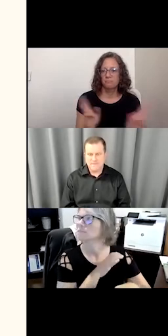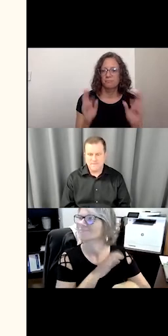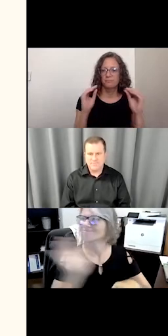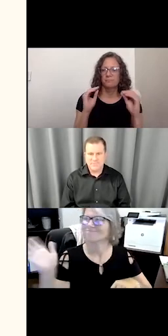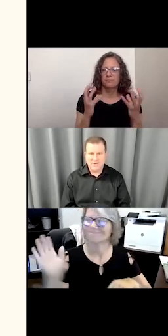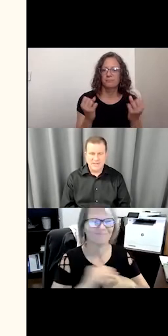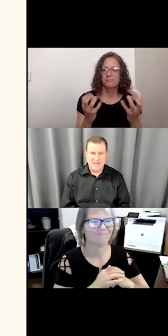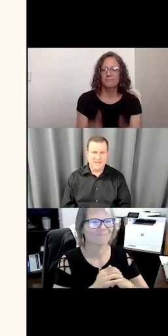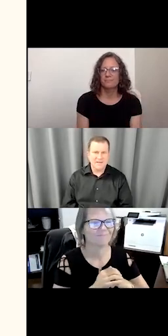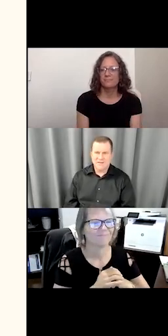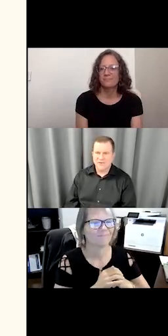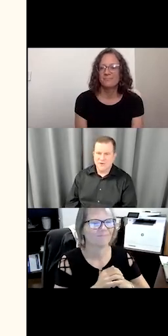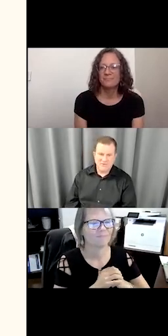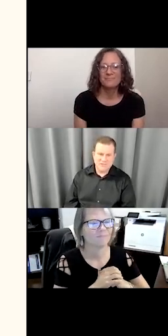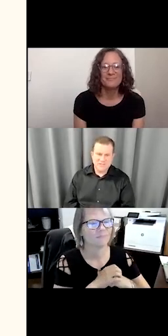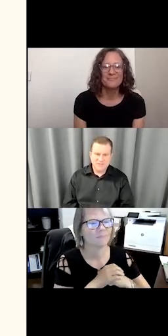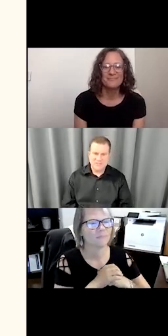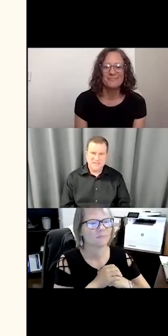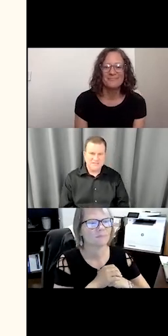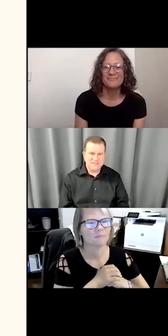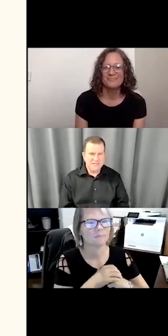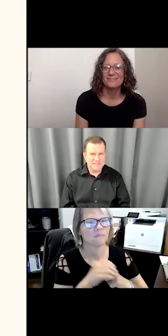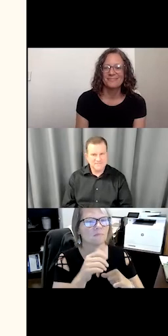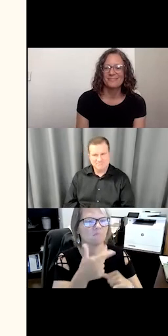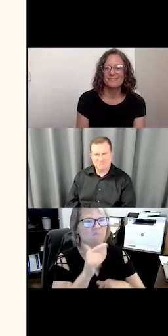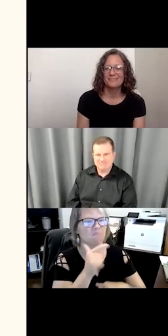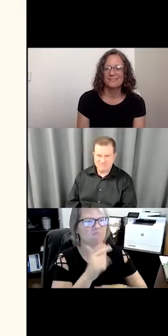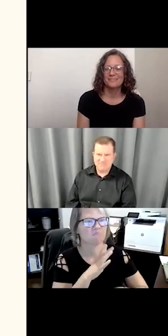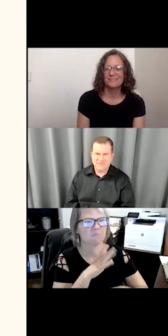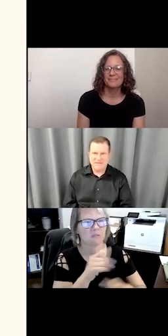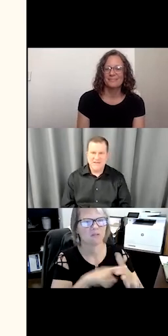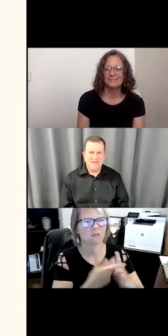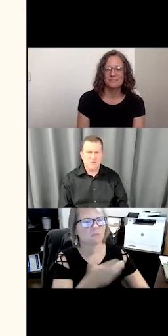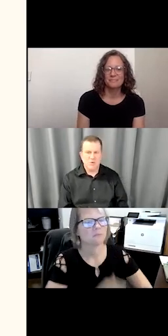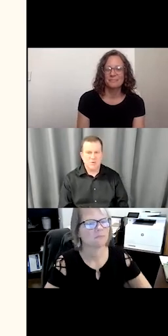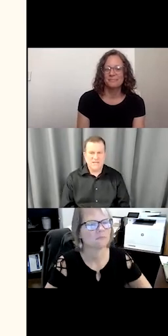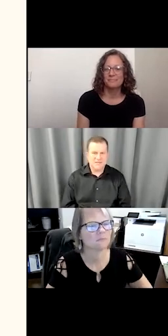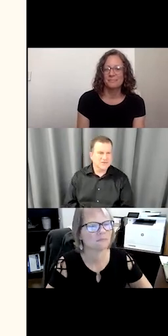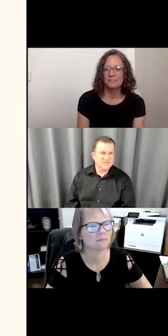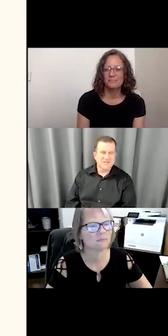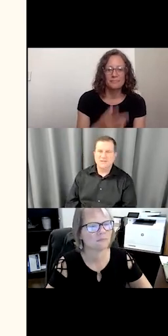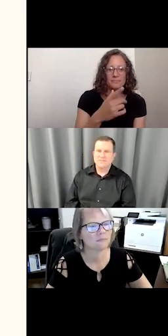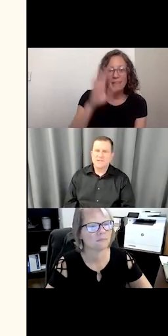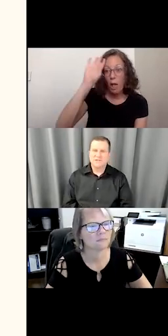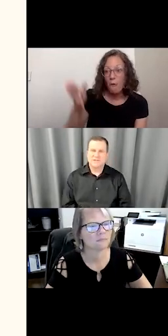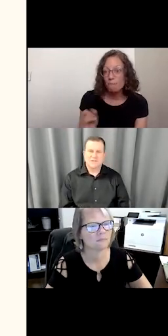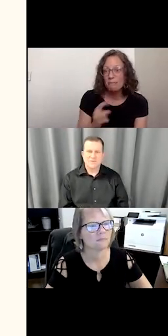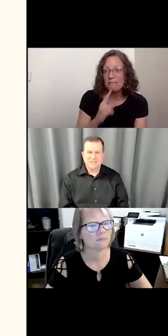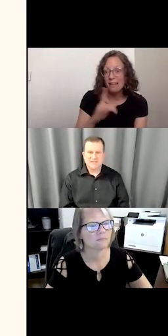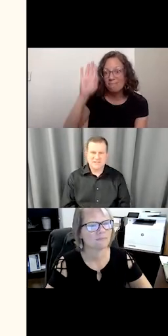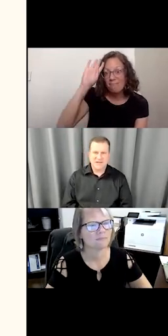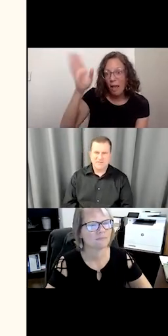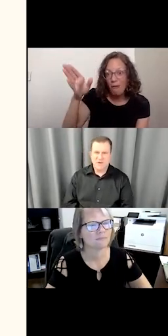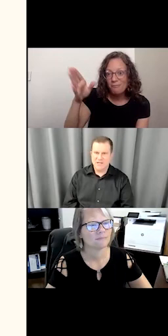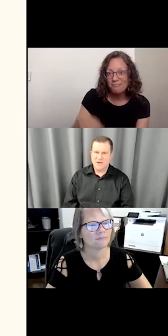Okay, you ready for us to teach you some basic signs? I think what we'll take turns. So this